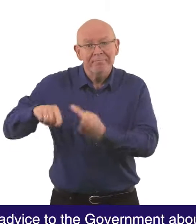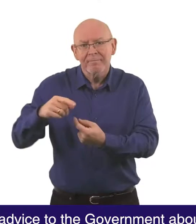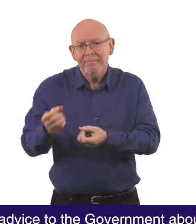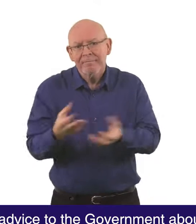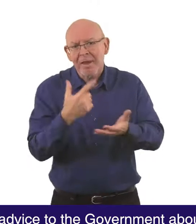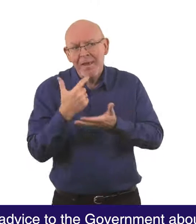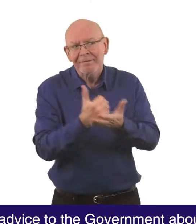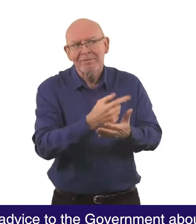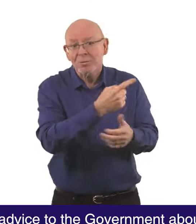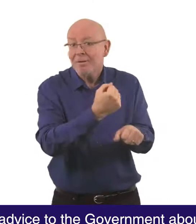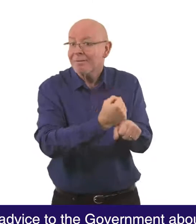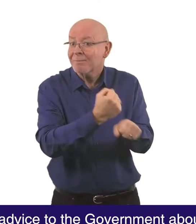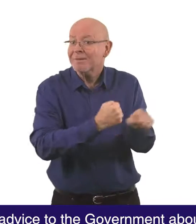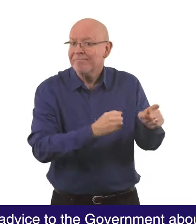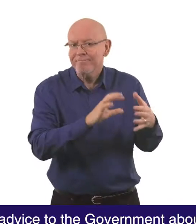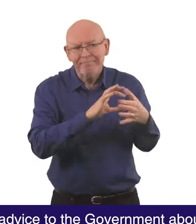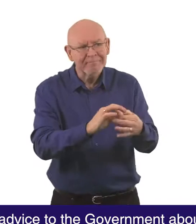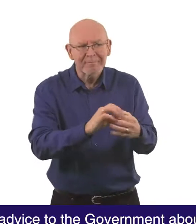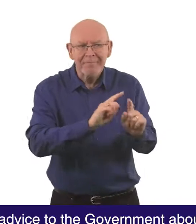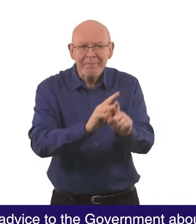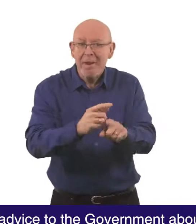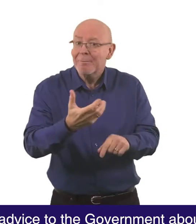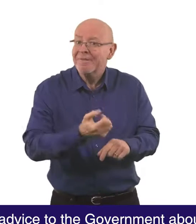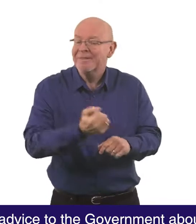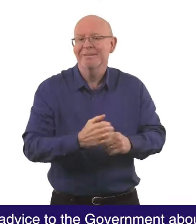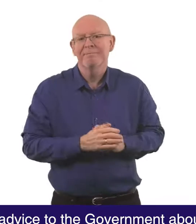They give advice to the government about benefits.